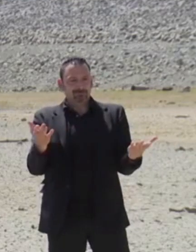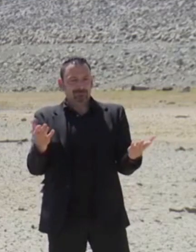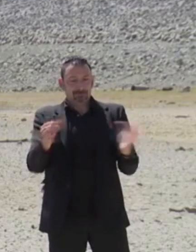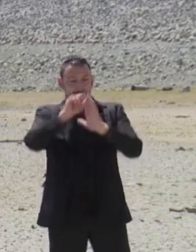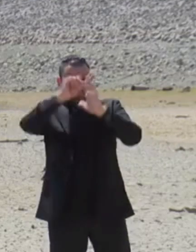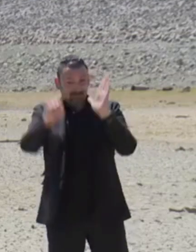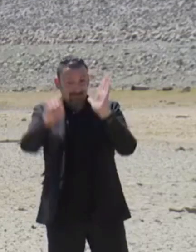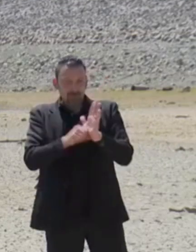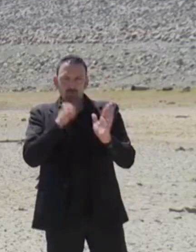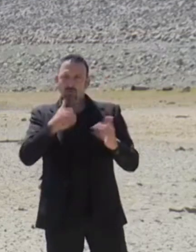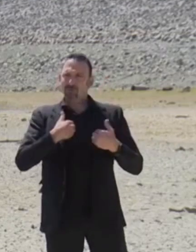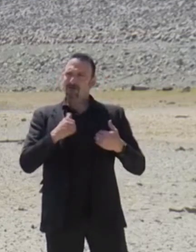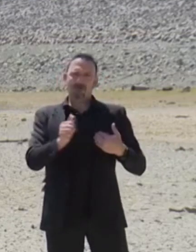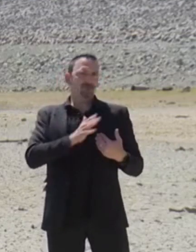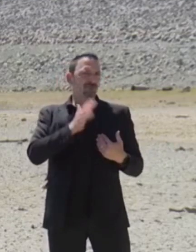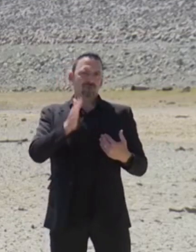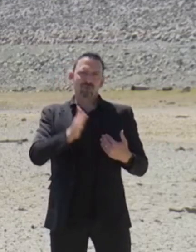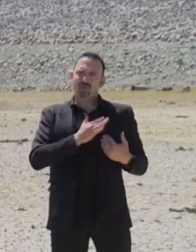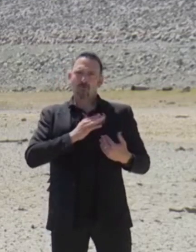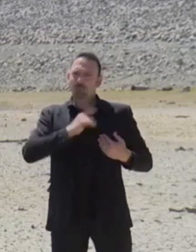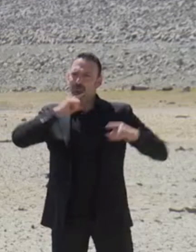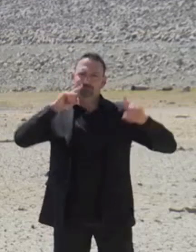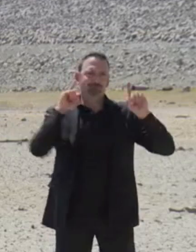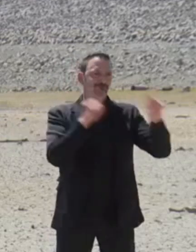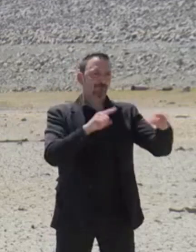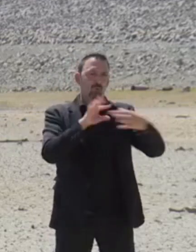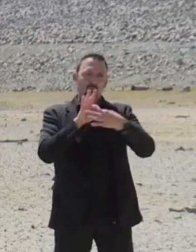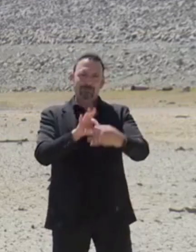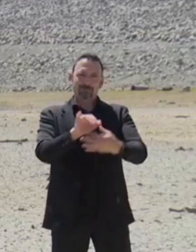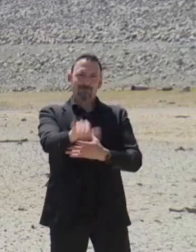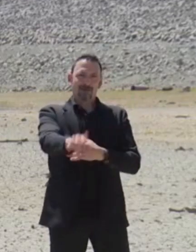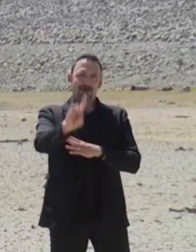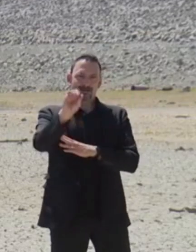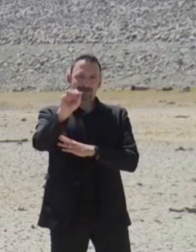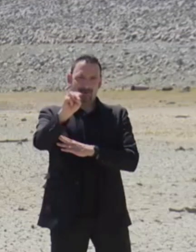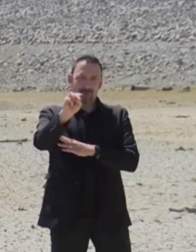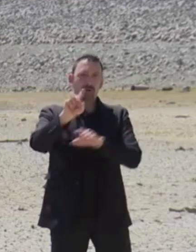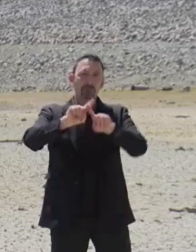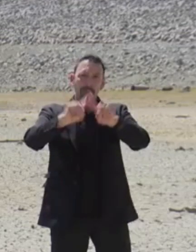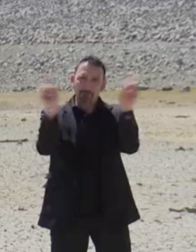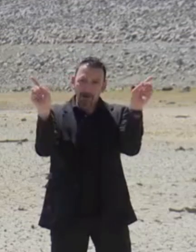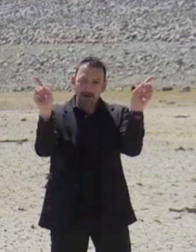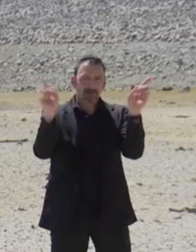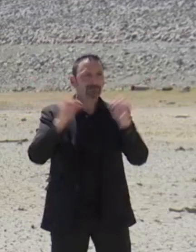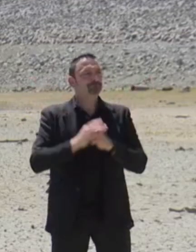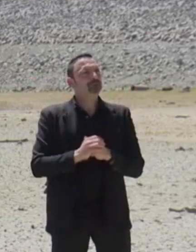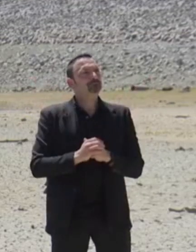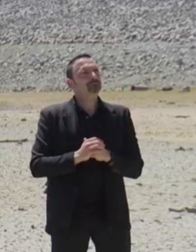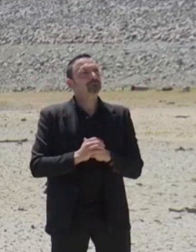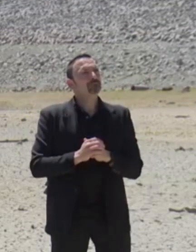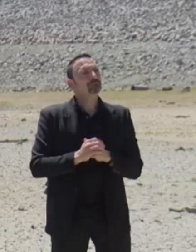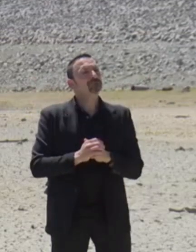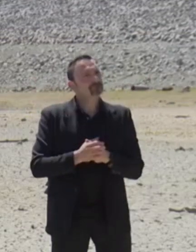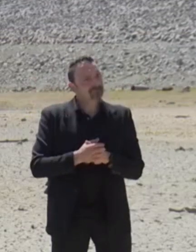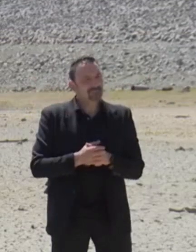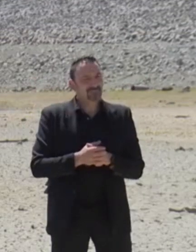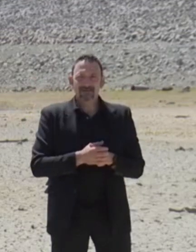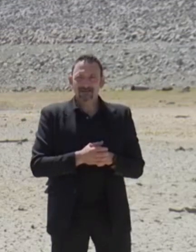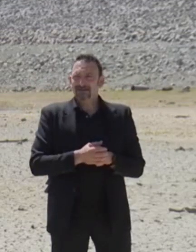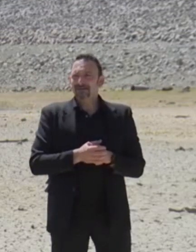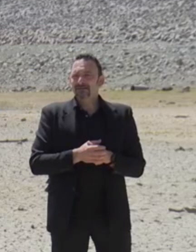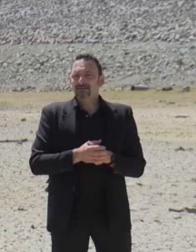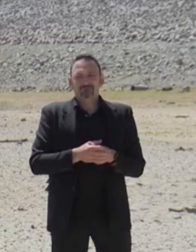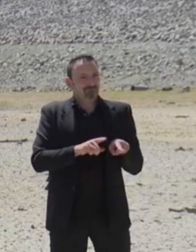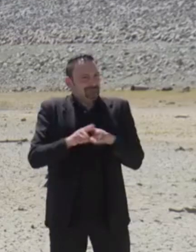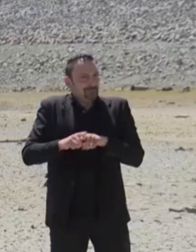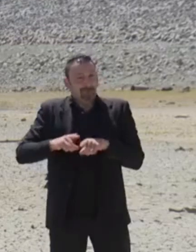that question around the dam. I will make a couple important points that I think are relevant. The first is, as the governor explained, our